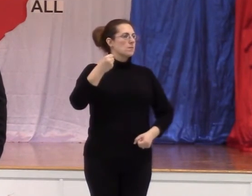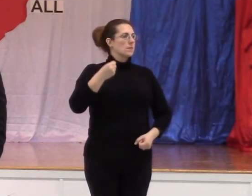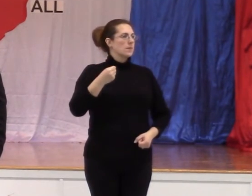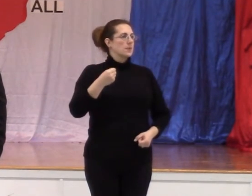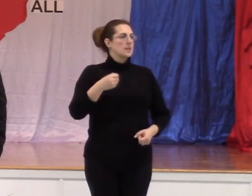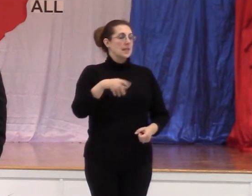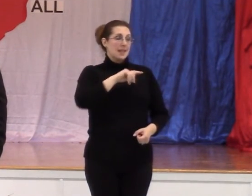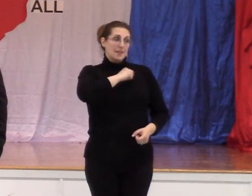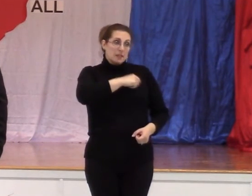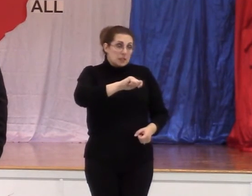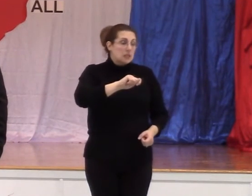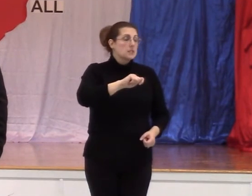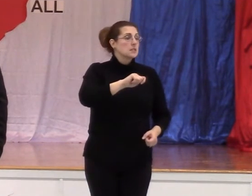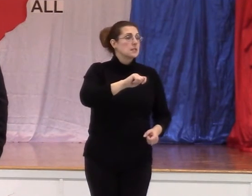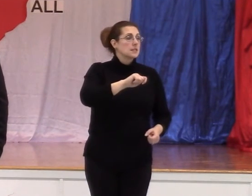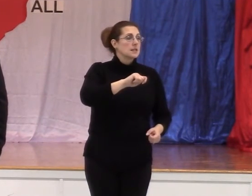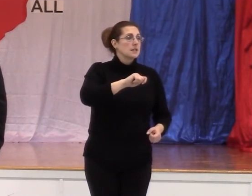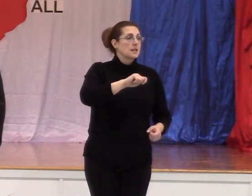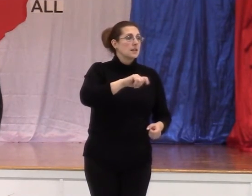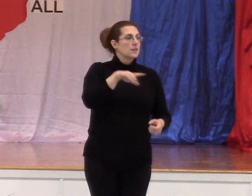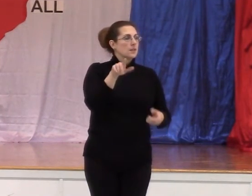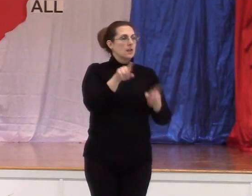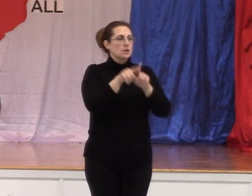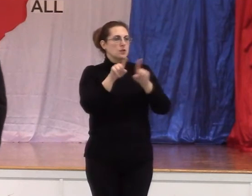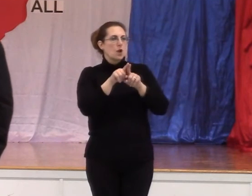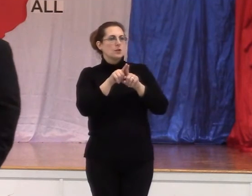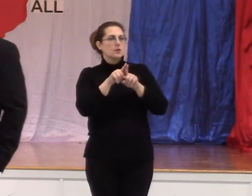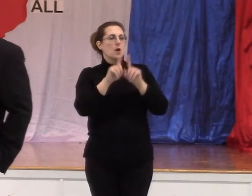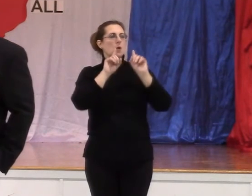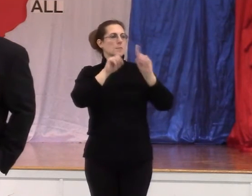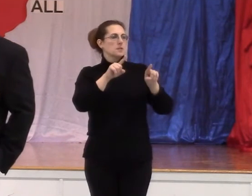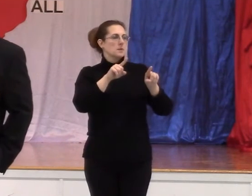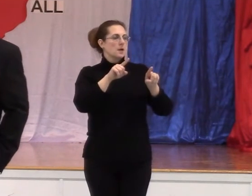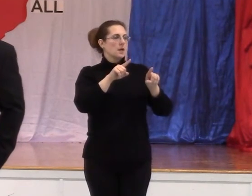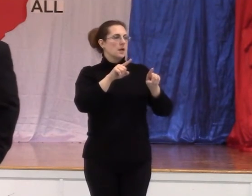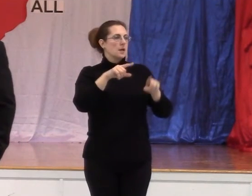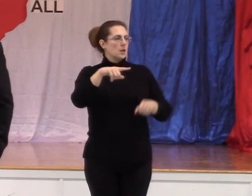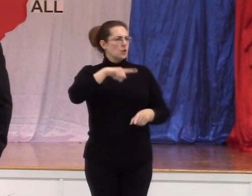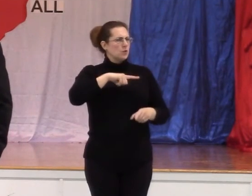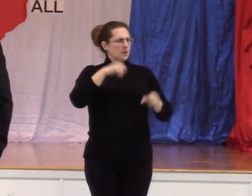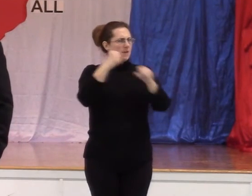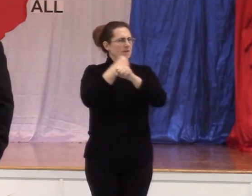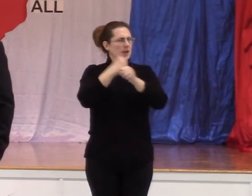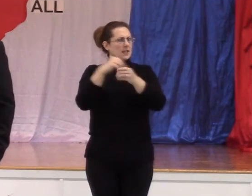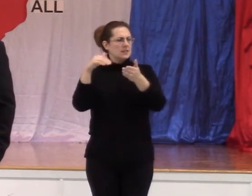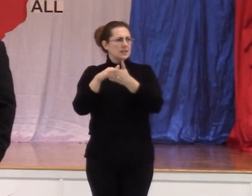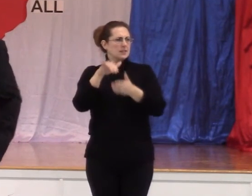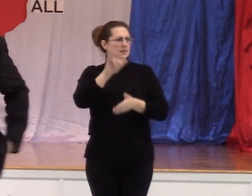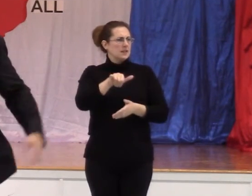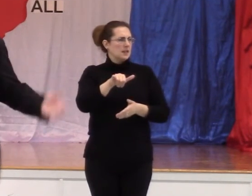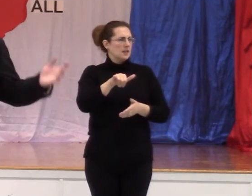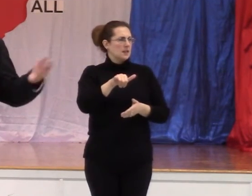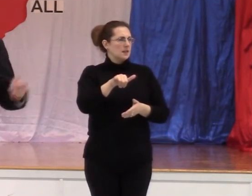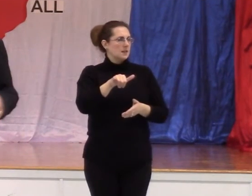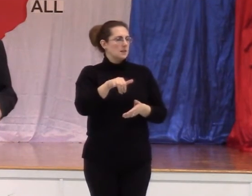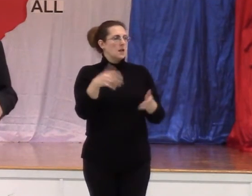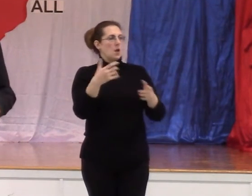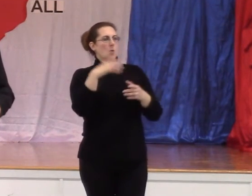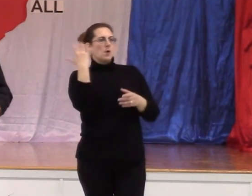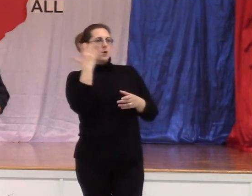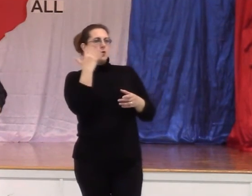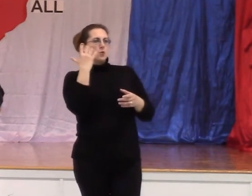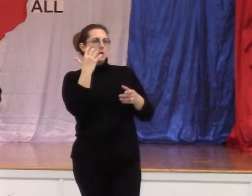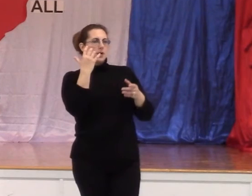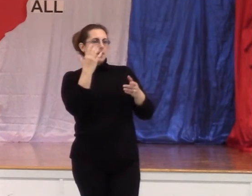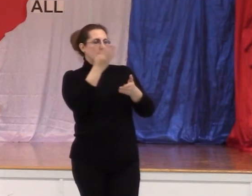Now, theologically, there's also a response. Luther writes against these guys all the time. One of the great pieces, Against the